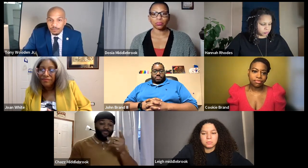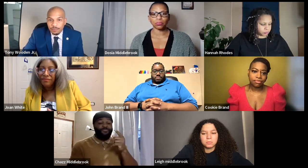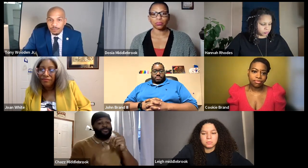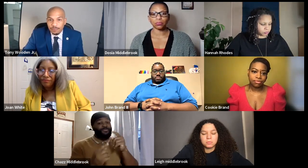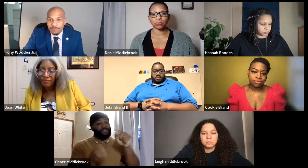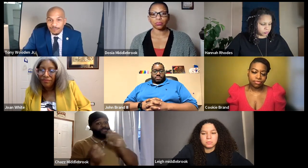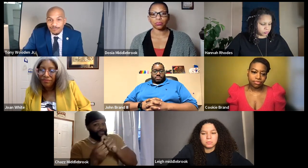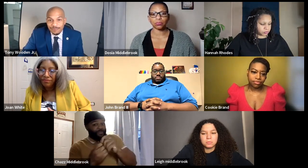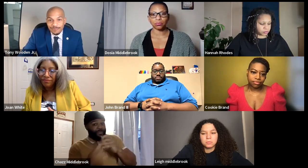really